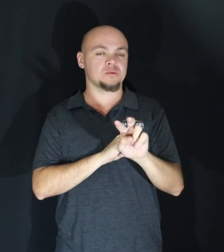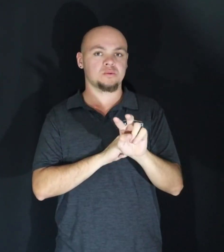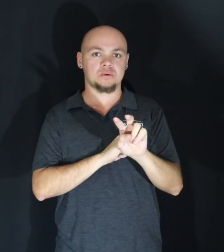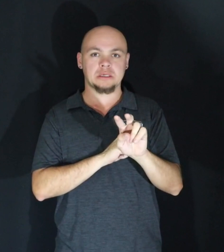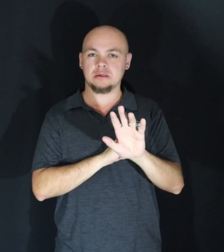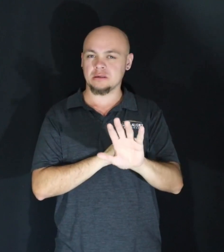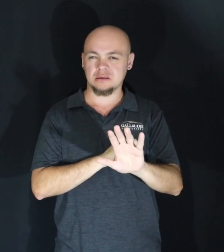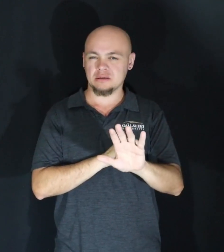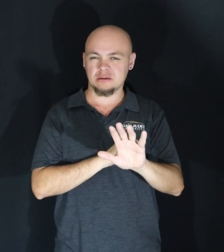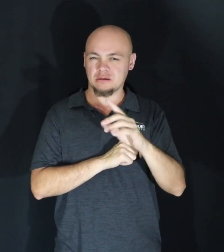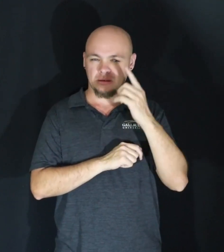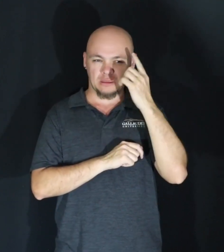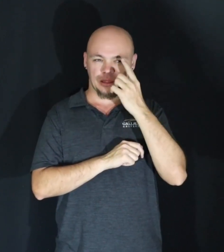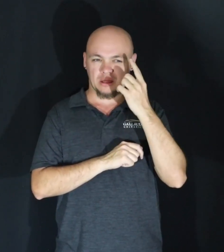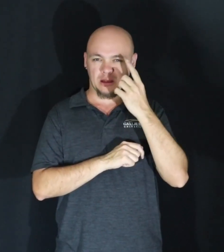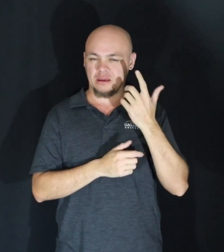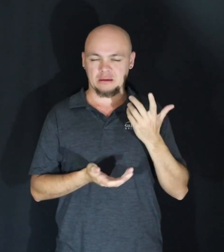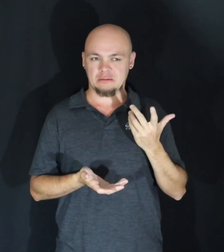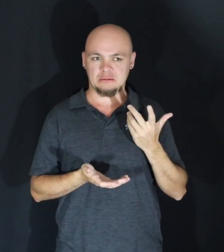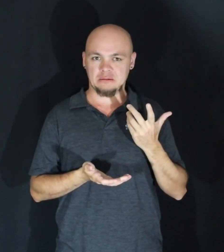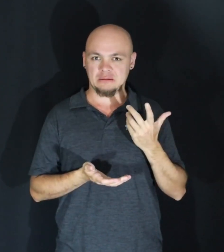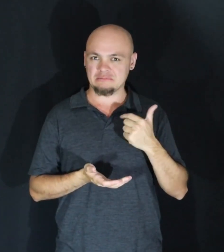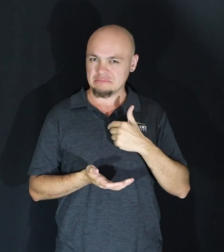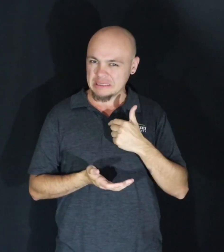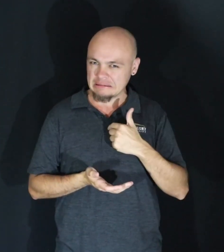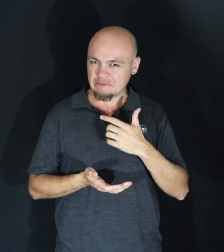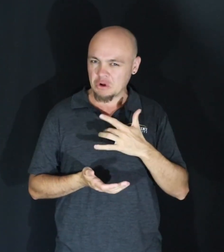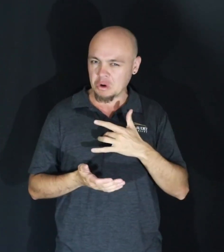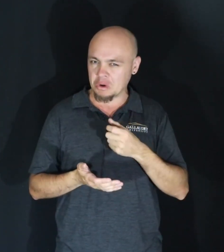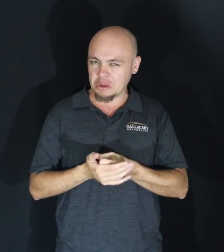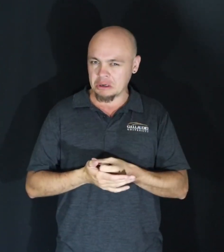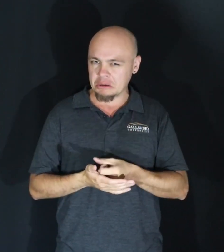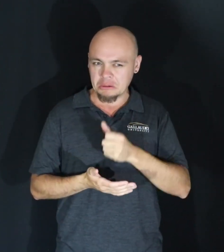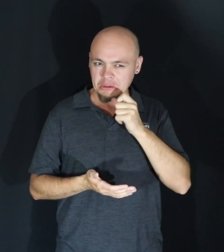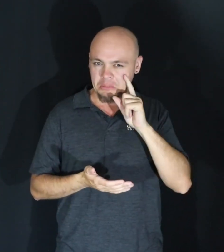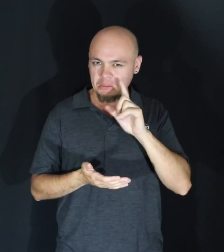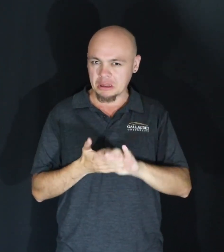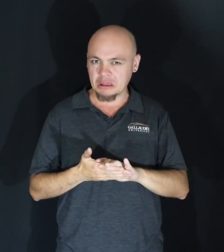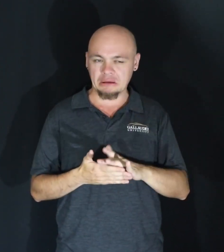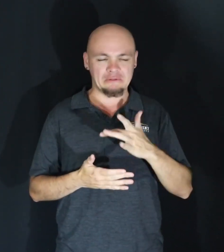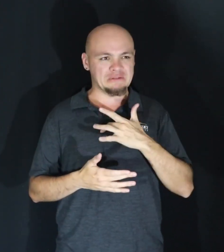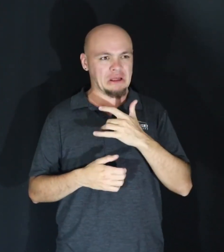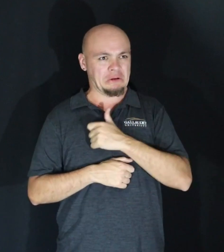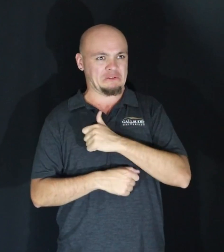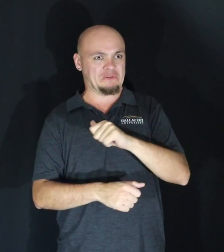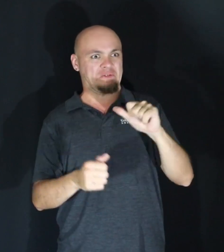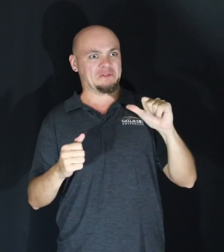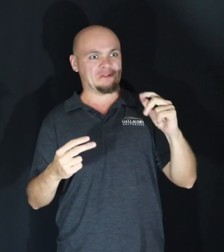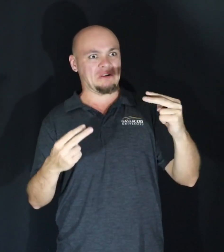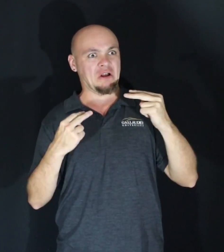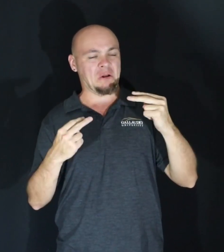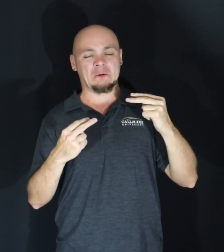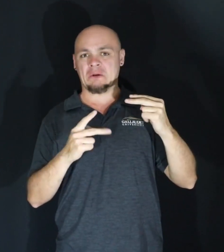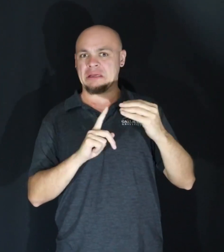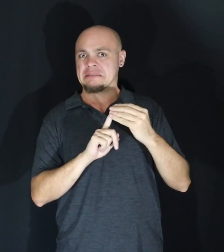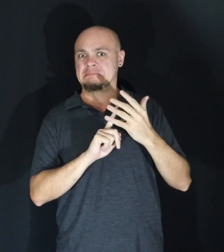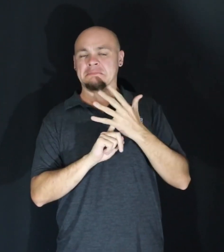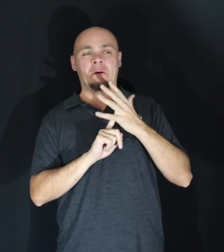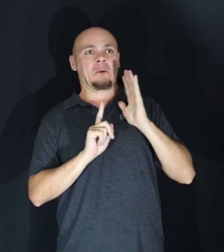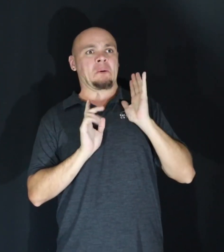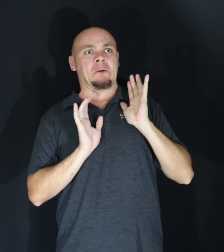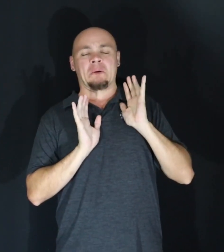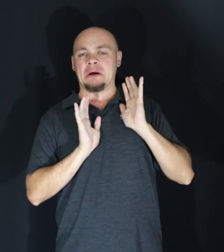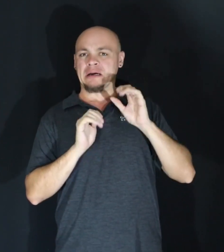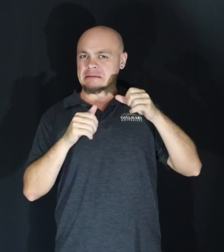I couldn't get my head around it. Me having a heart attack? I couldn't believe it. I felt vulnerable, super exposed and in denial.